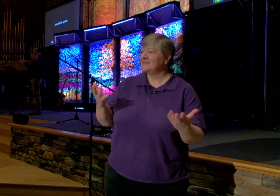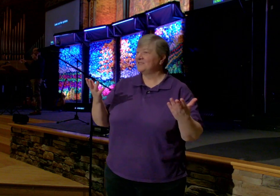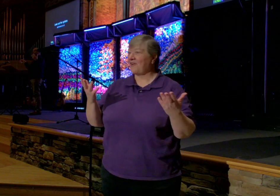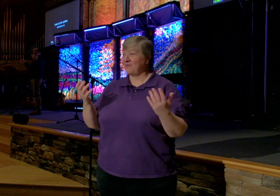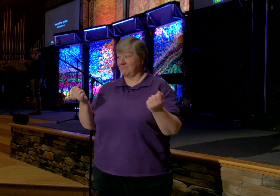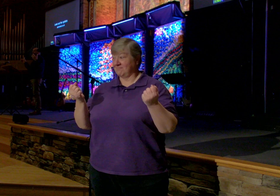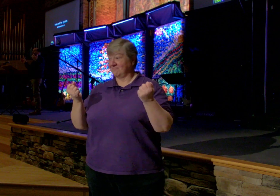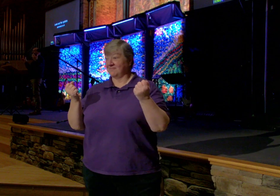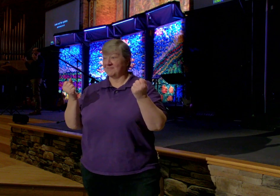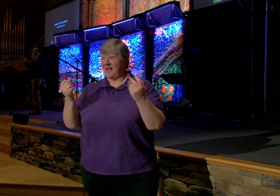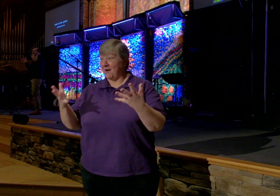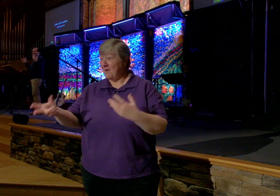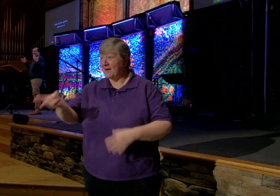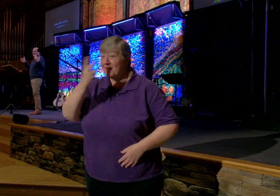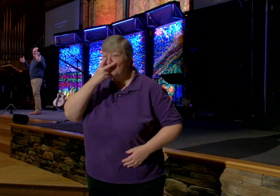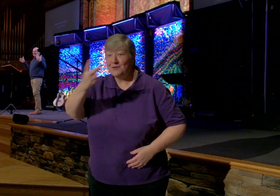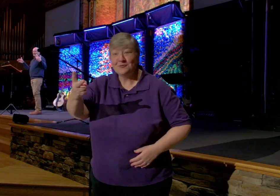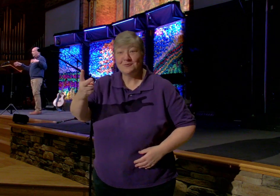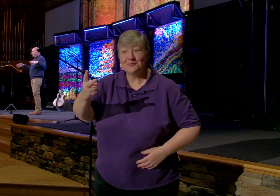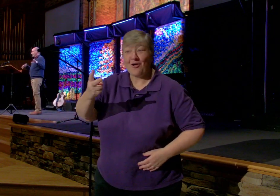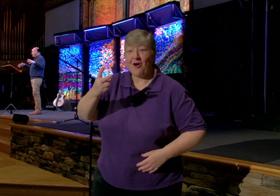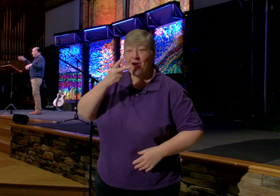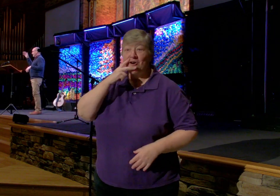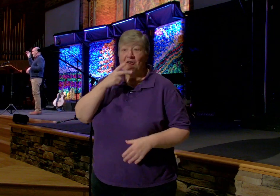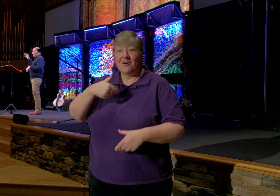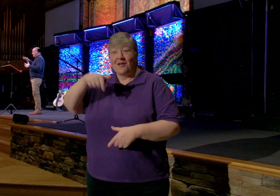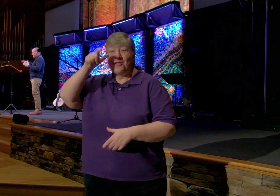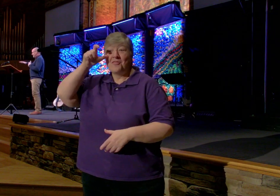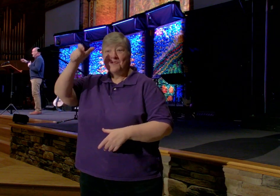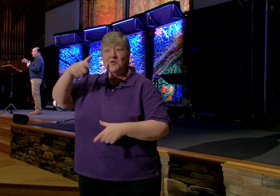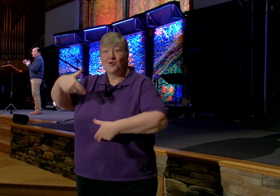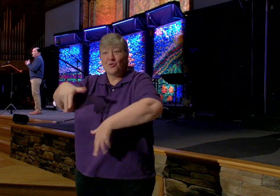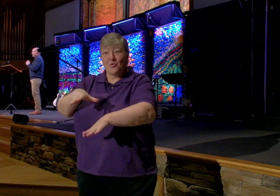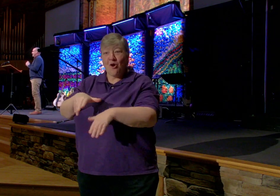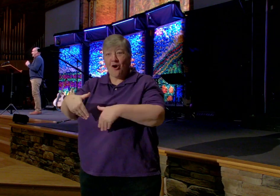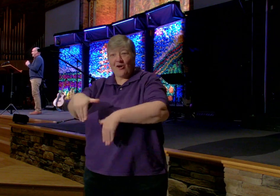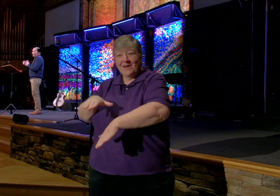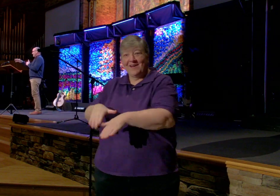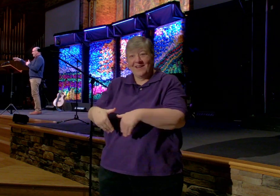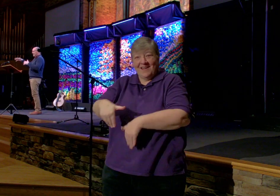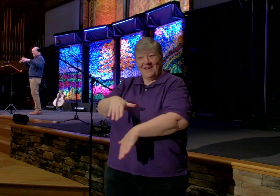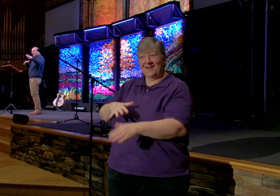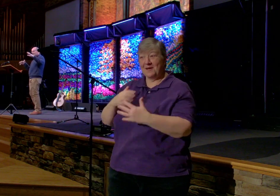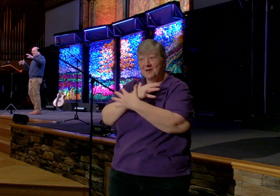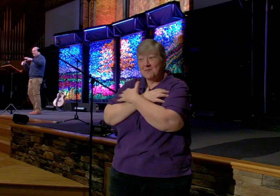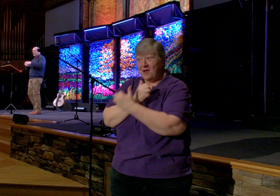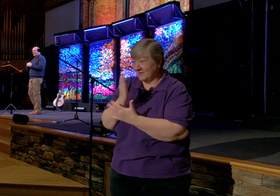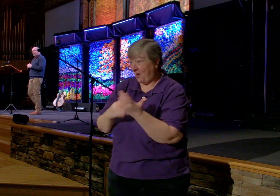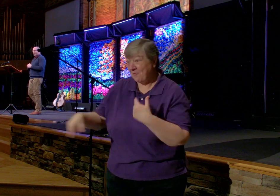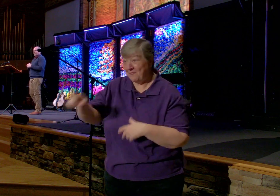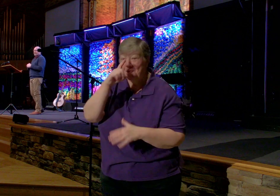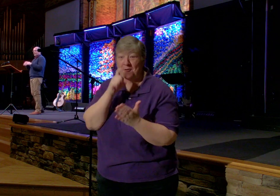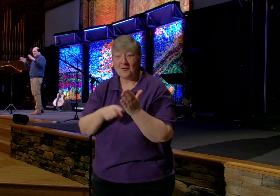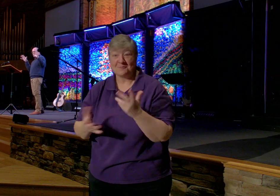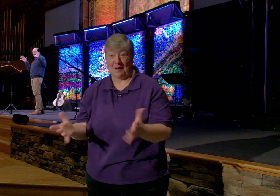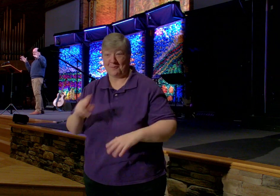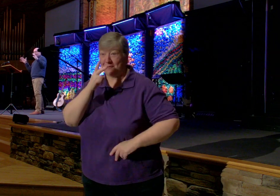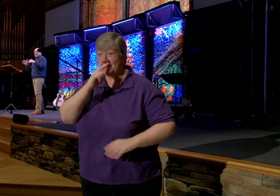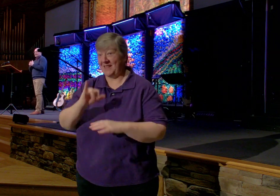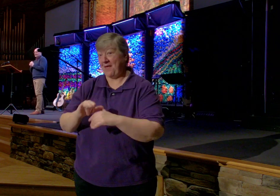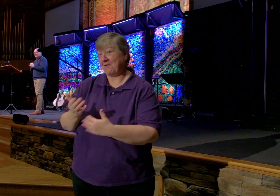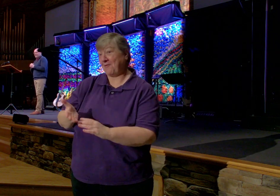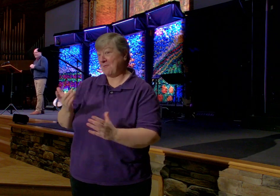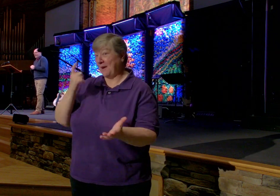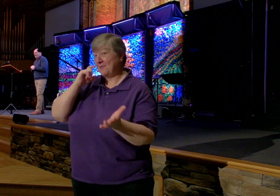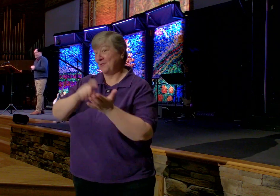So how many of you saw the moonwalking bear? Did you notice? Yeah, some of you did. You may have seen that before,